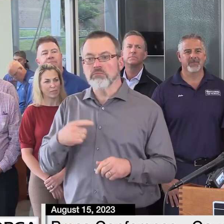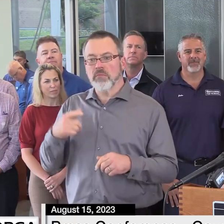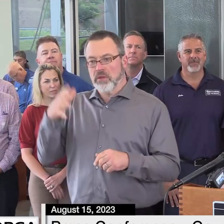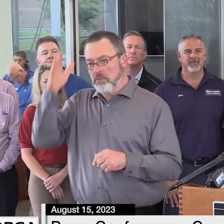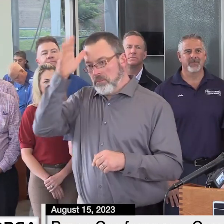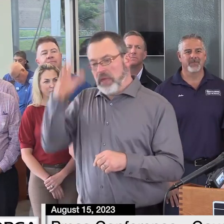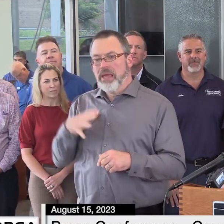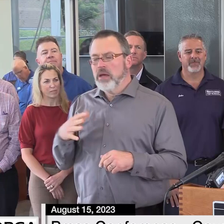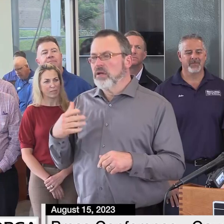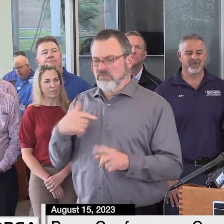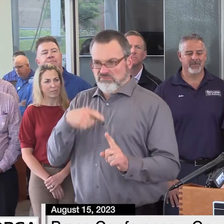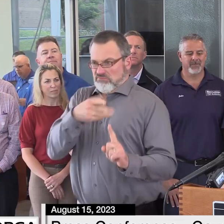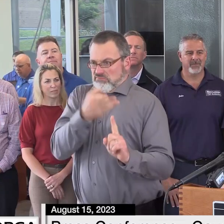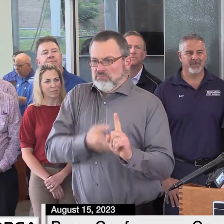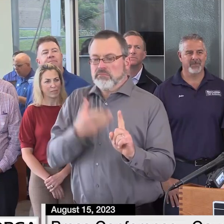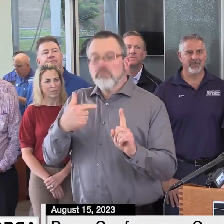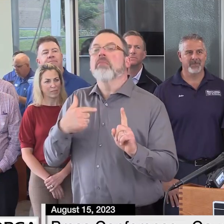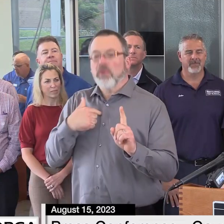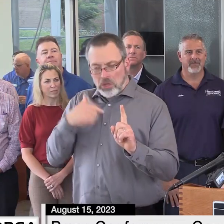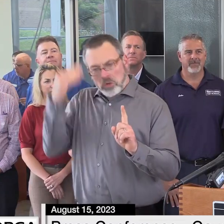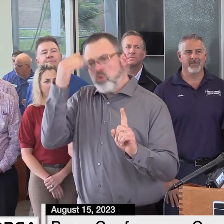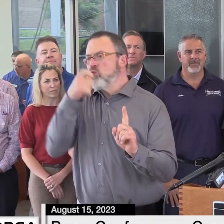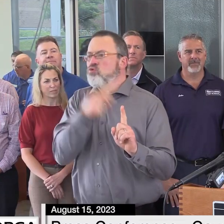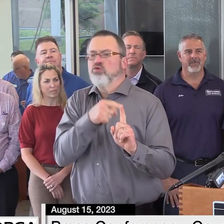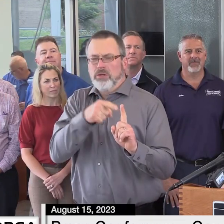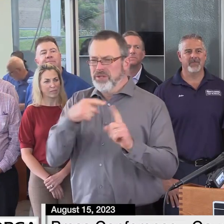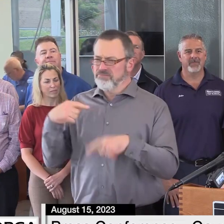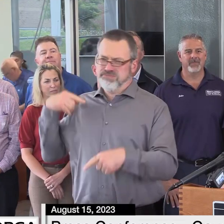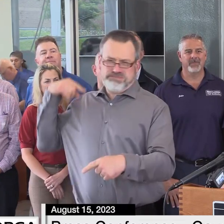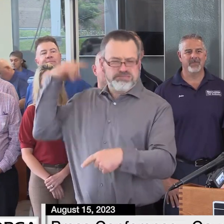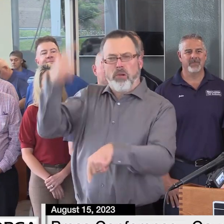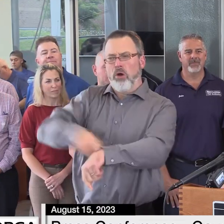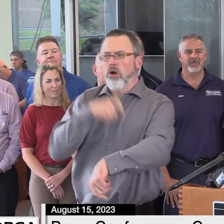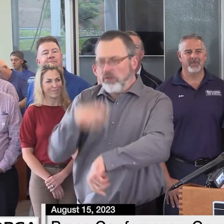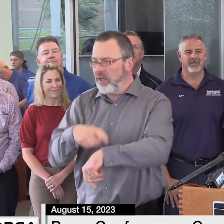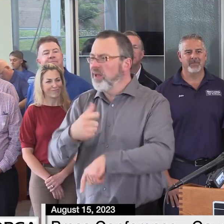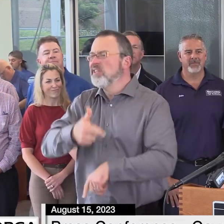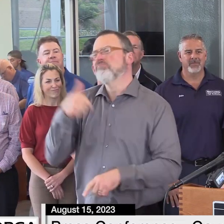known over the years. He's a good guy.